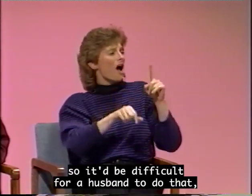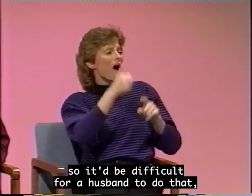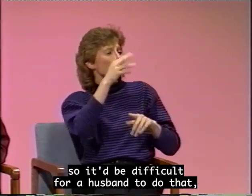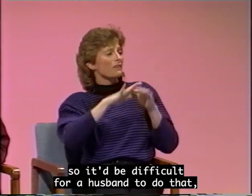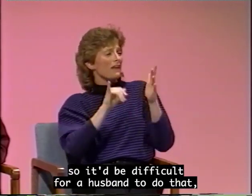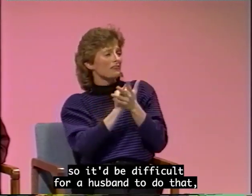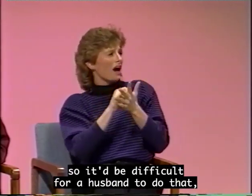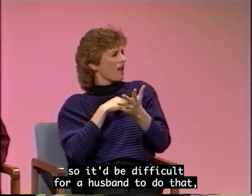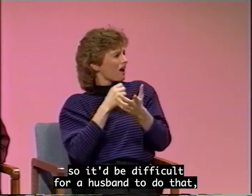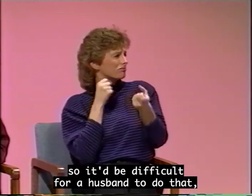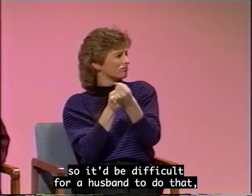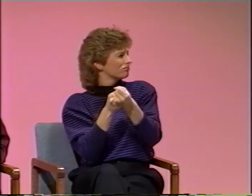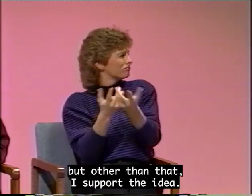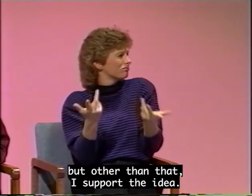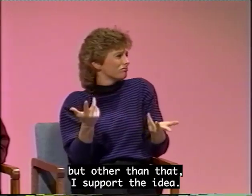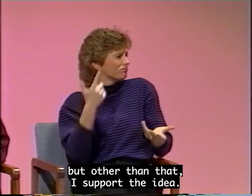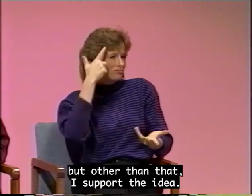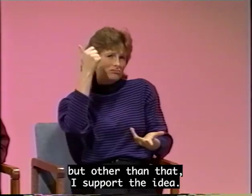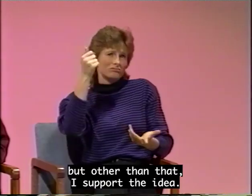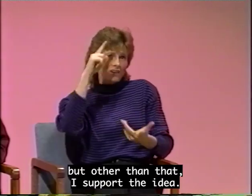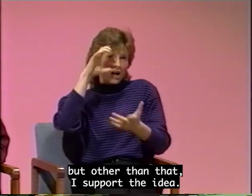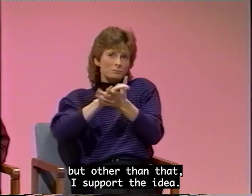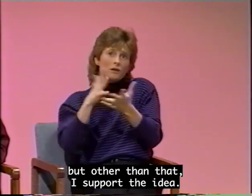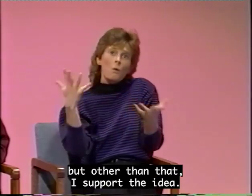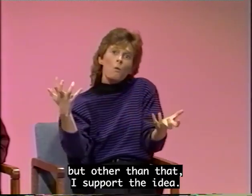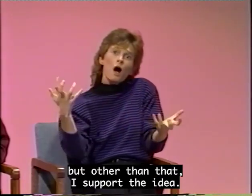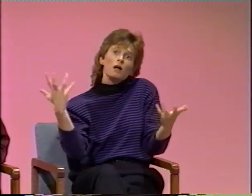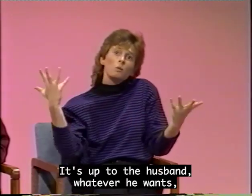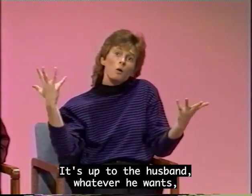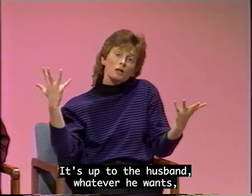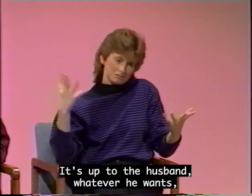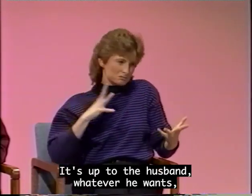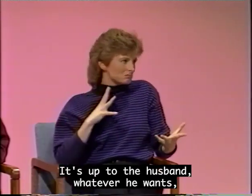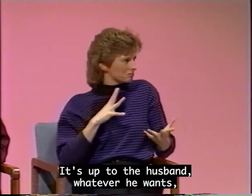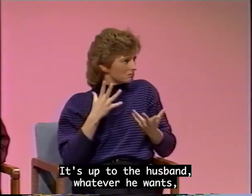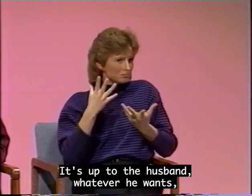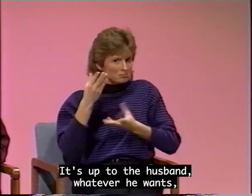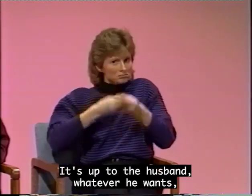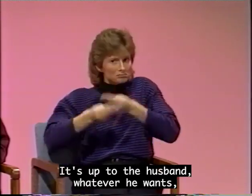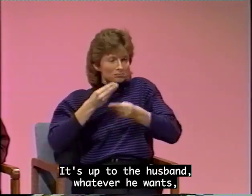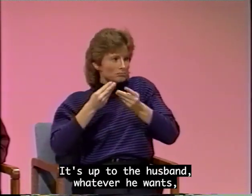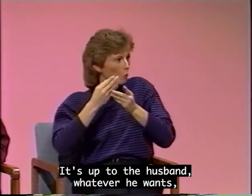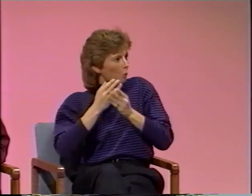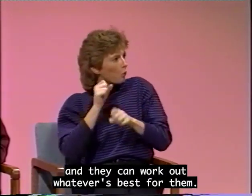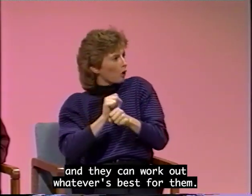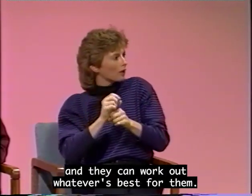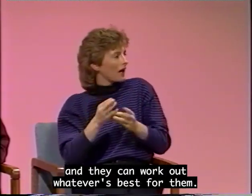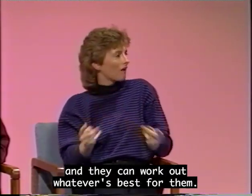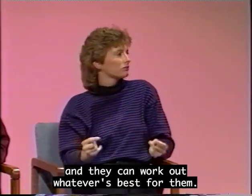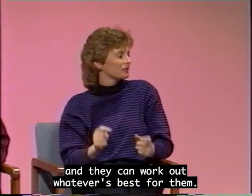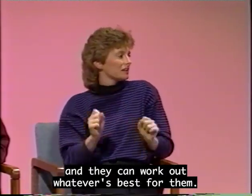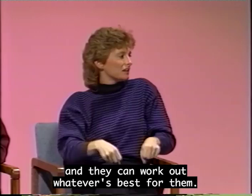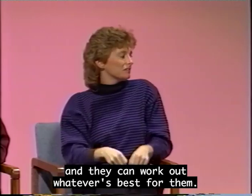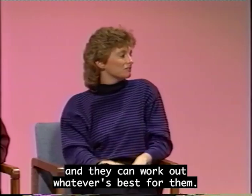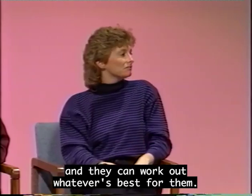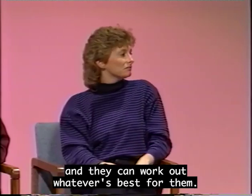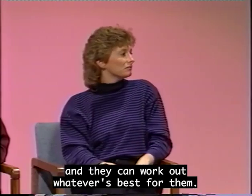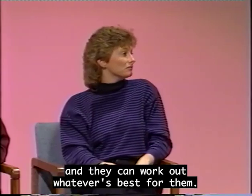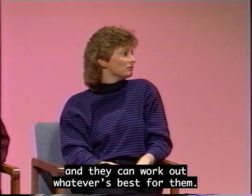difficult for a husband to do that. But other than that, I support the idea. It's up to the husband, whatever he wants, and they can work out whatever's best for them.